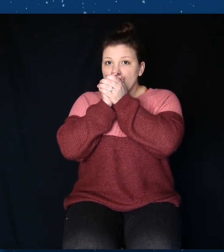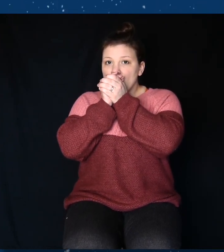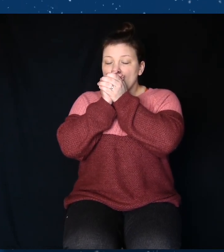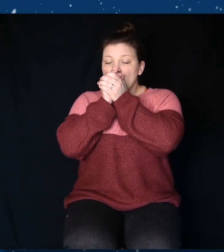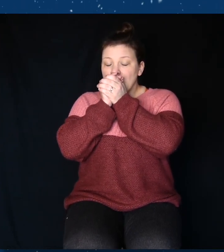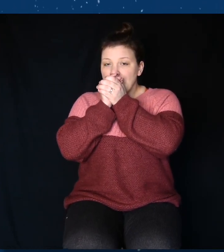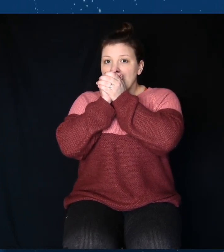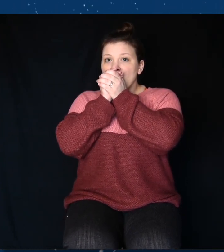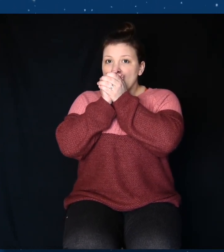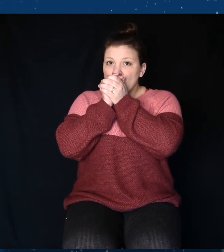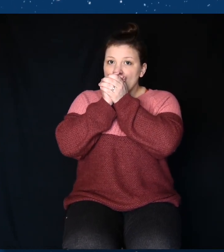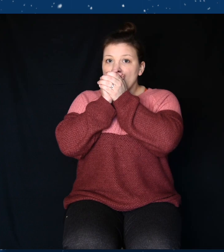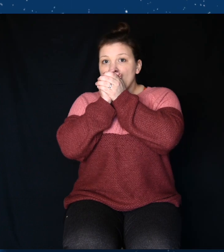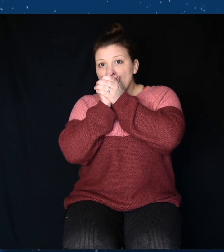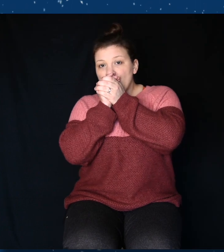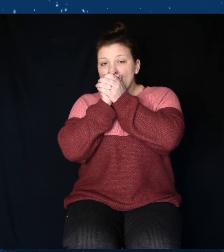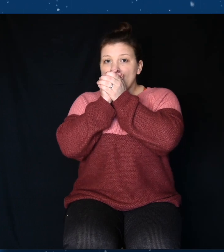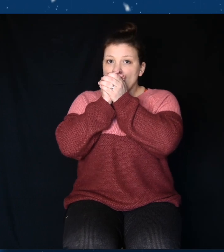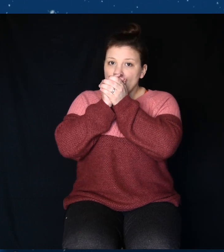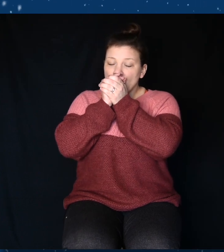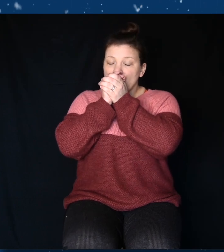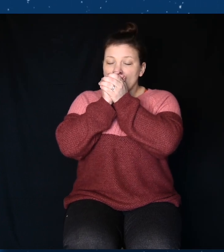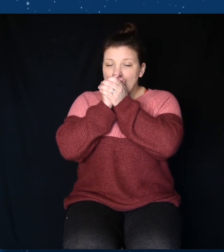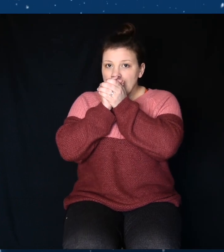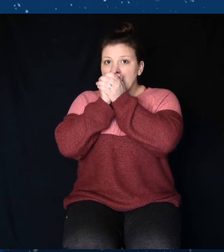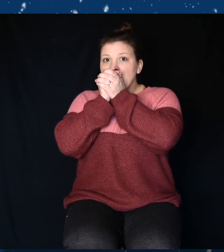the cold wind blows.